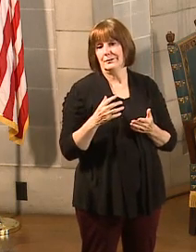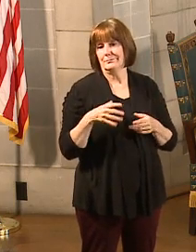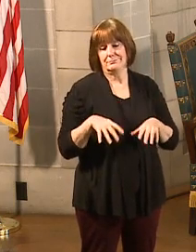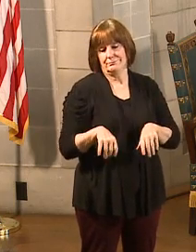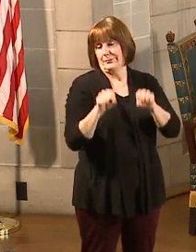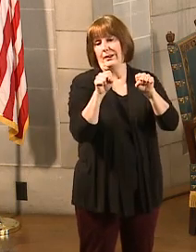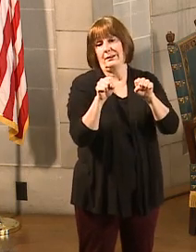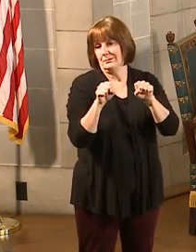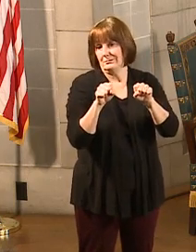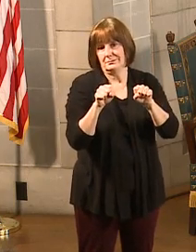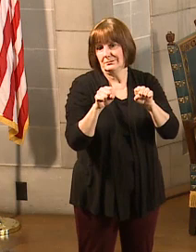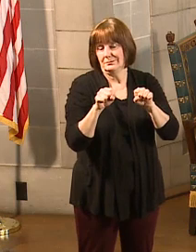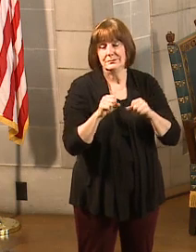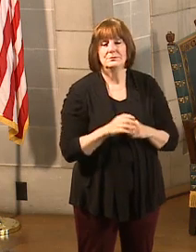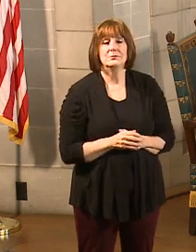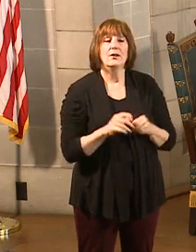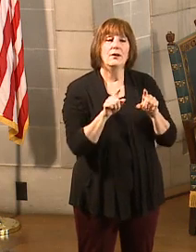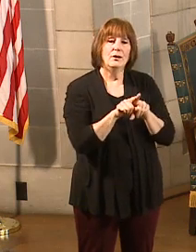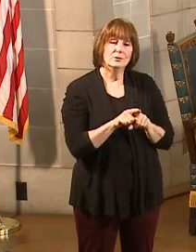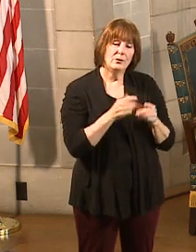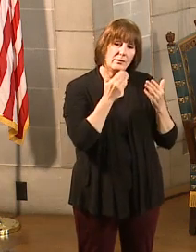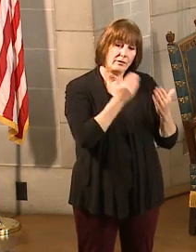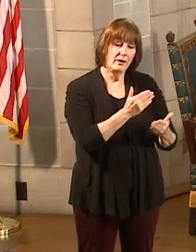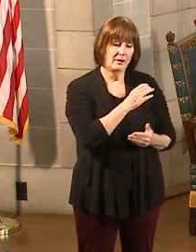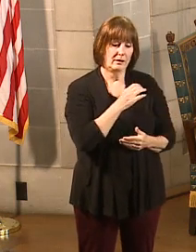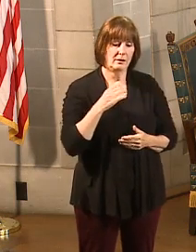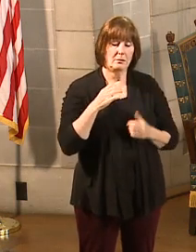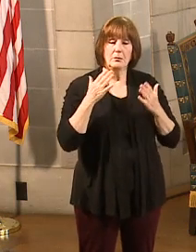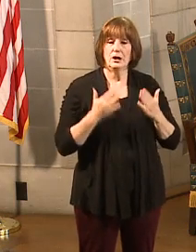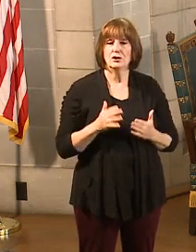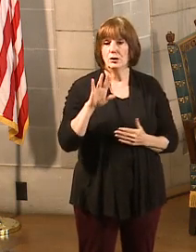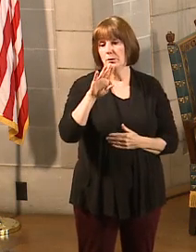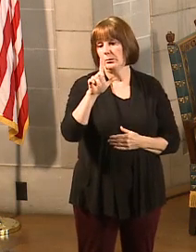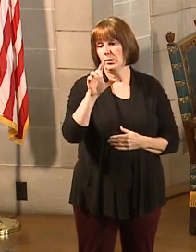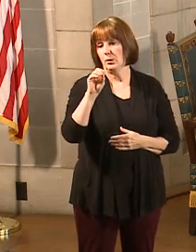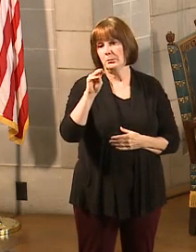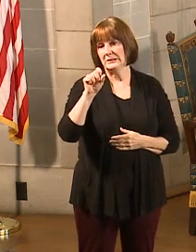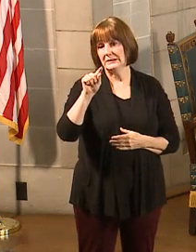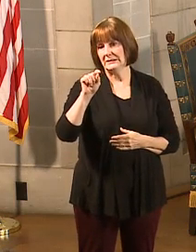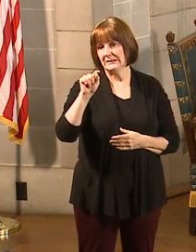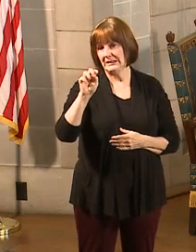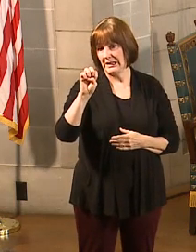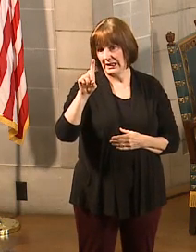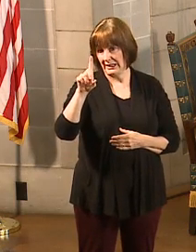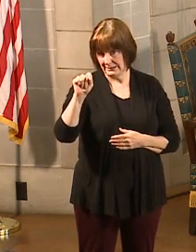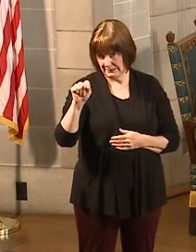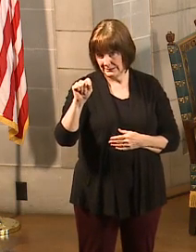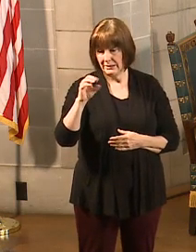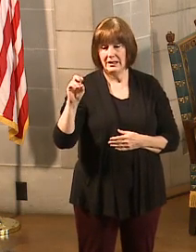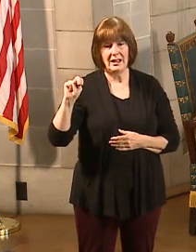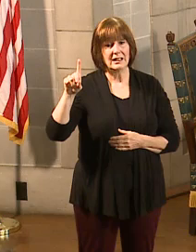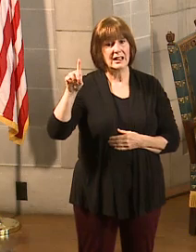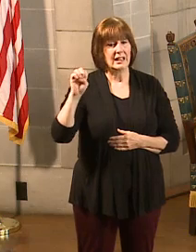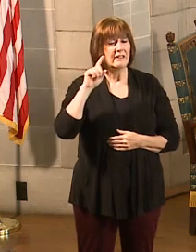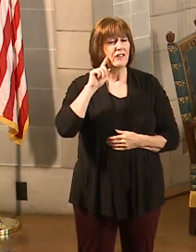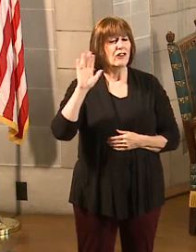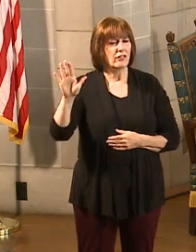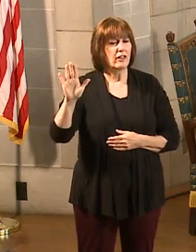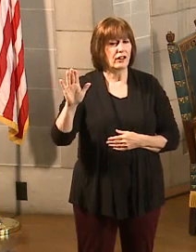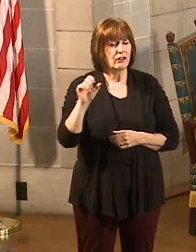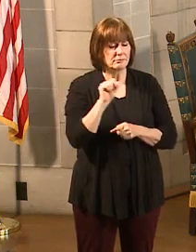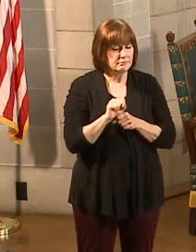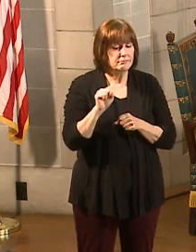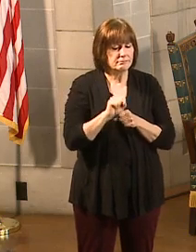up. I would also like to thank Commissioner Bloomstead and the staff at NDE for all of their tireless efforts in